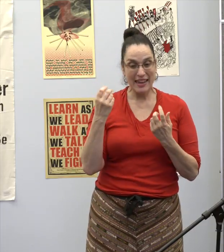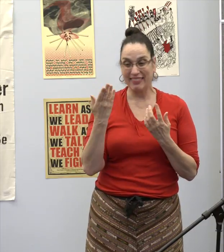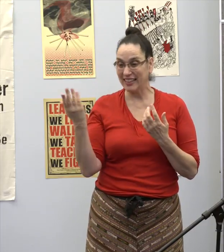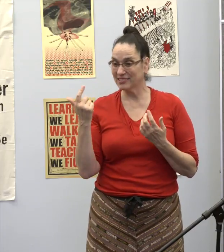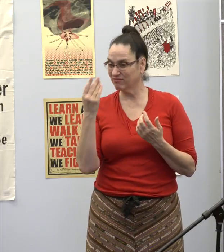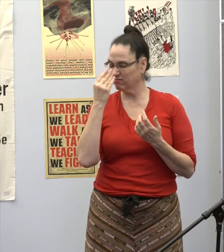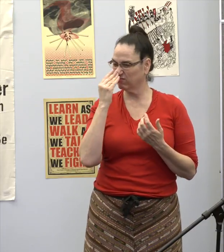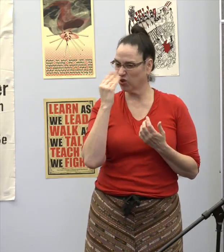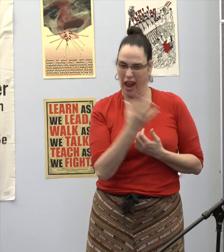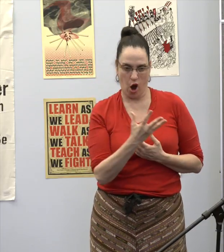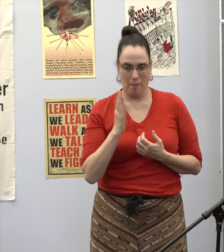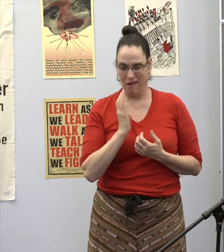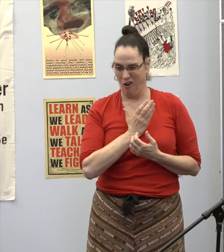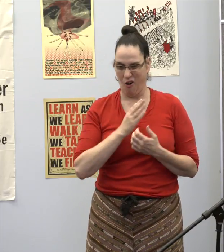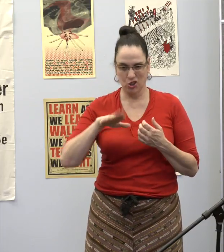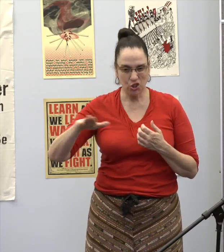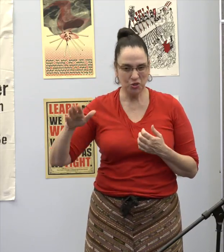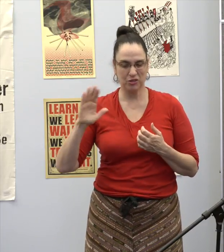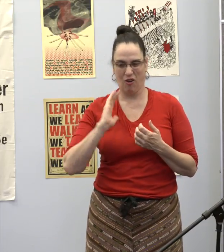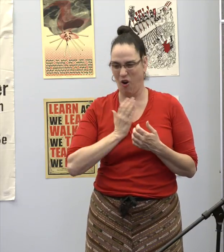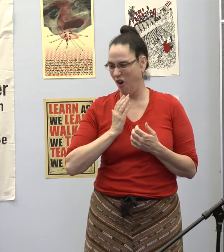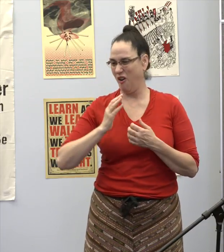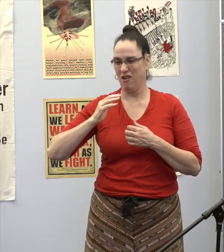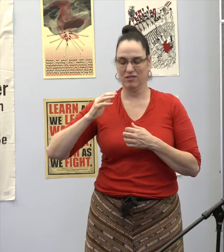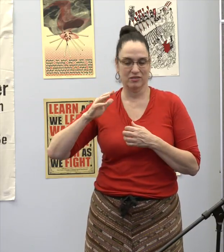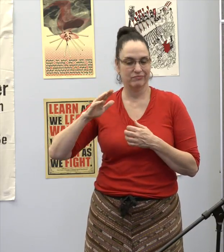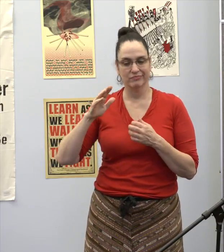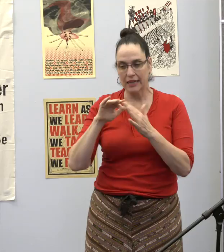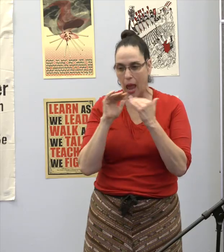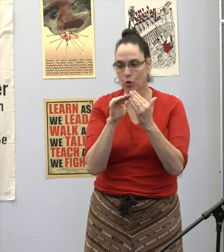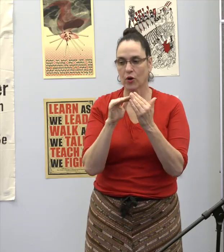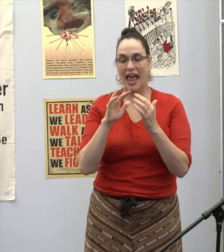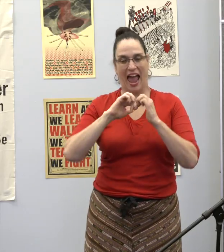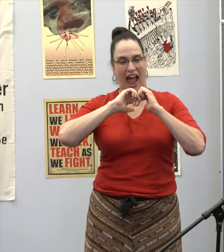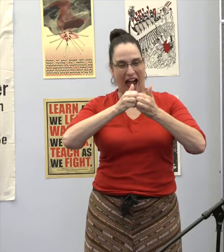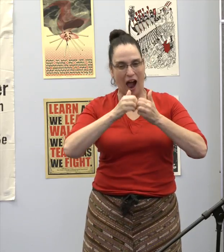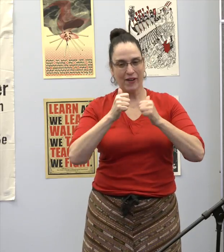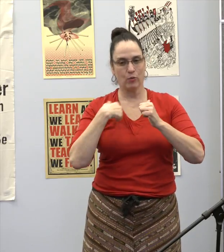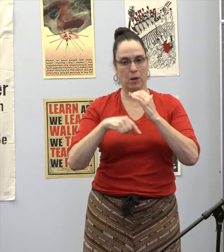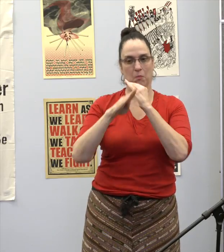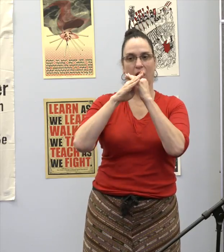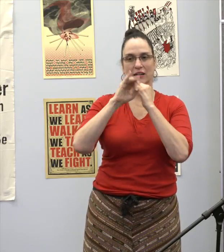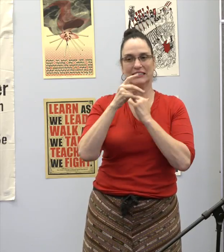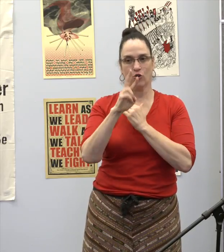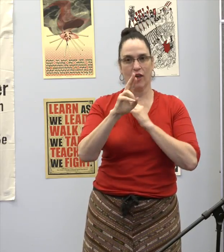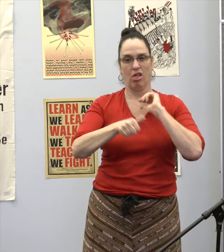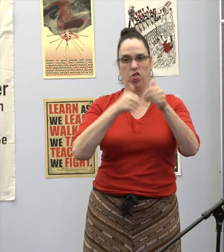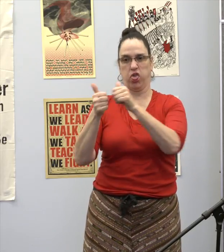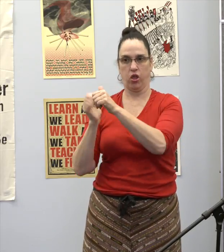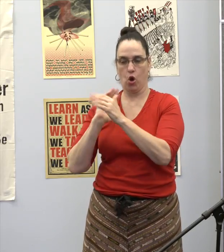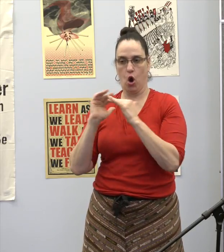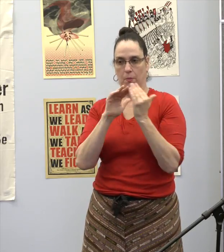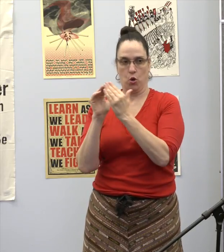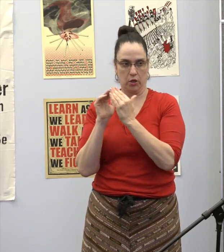do to make sure that developments like the incinerator do not happen in our neighborhood? So what we've been doing, and what I'm really excited to share